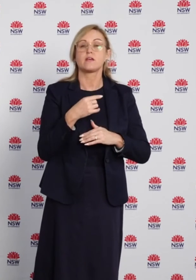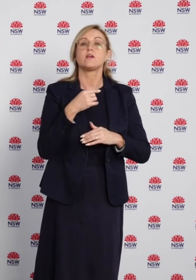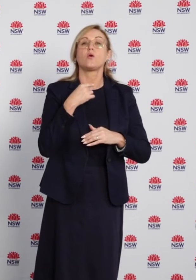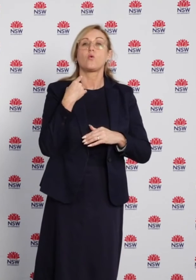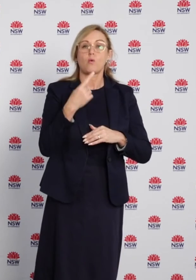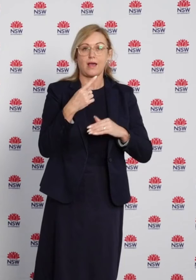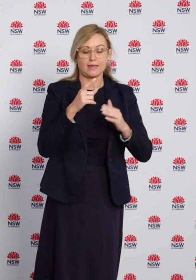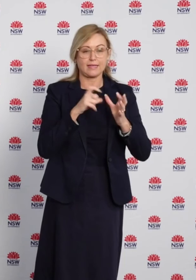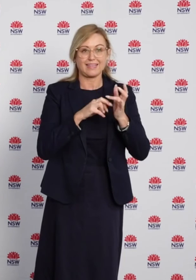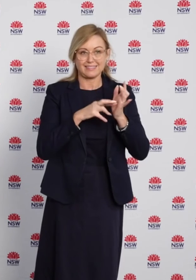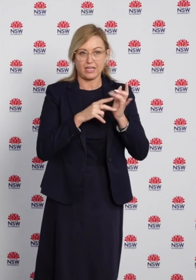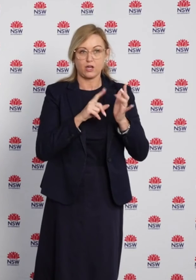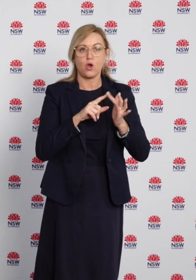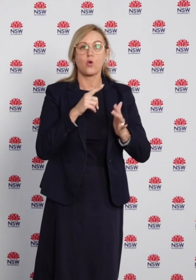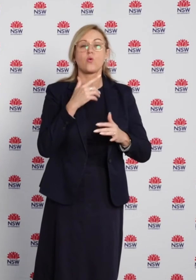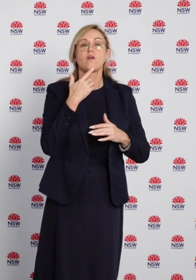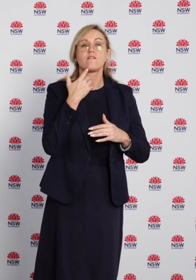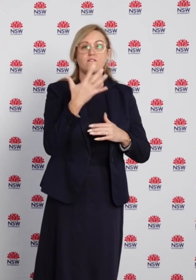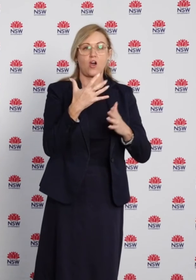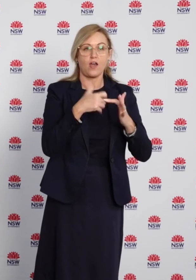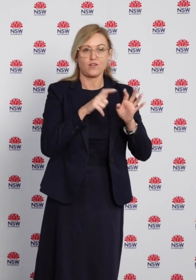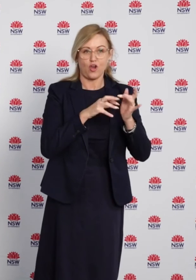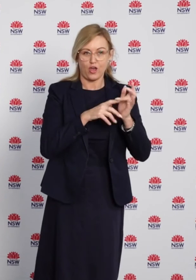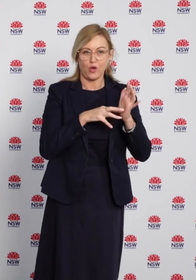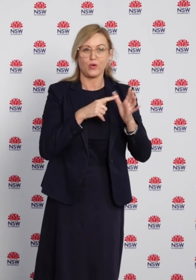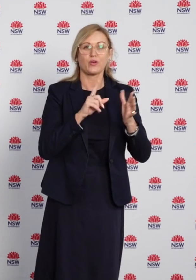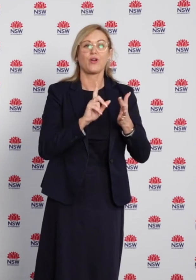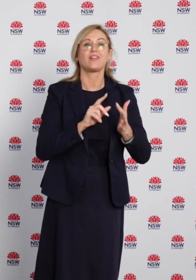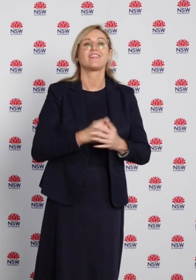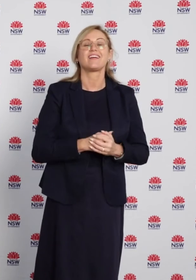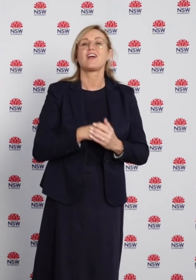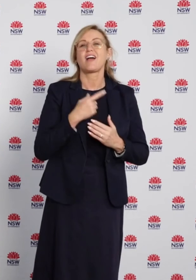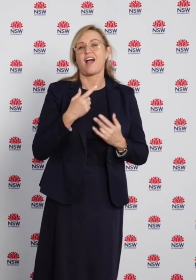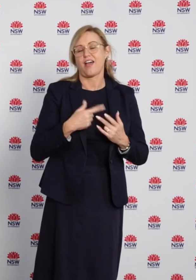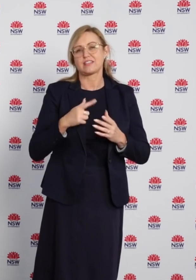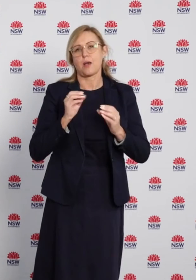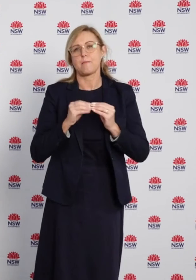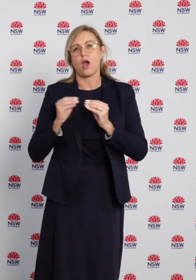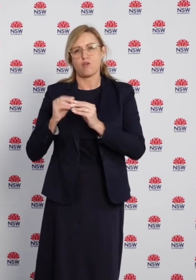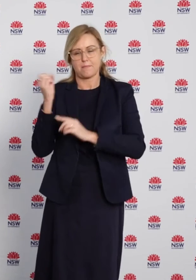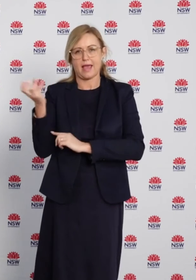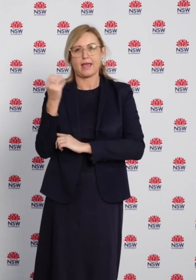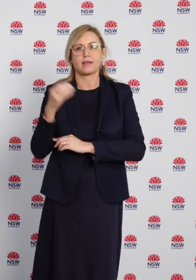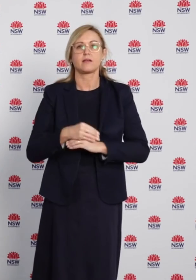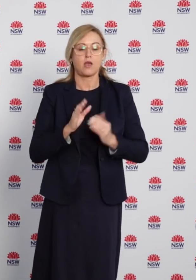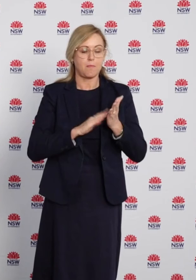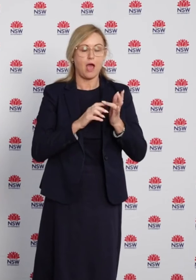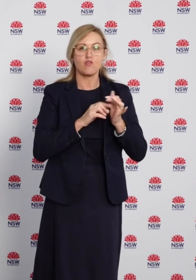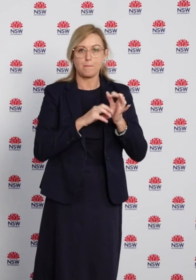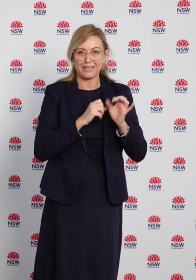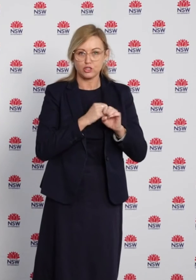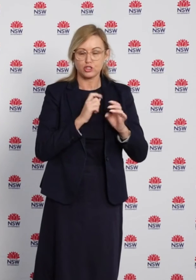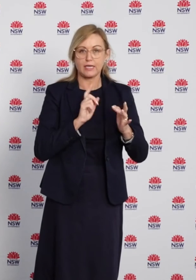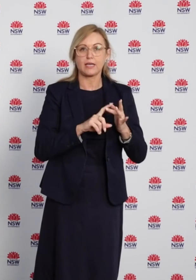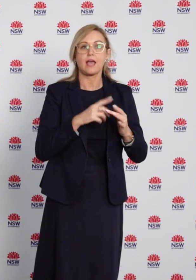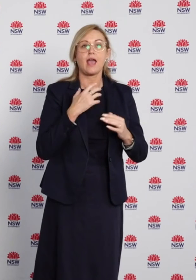Casino, 1 in the Tweed and 1 in Byron Bay. In the Murrumbidgee, there have been 7 new cases confirmed,